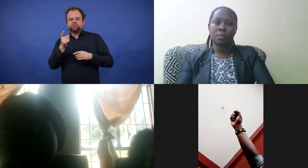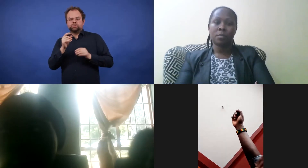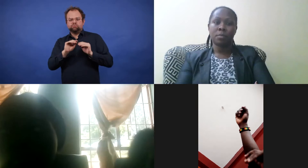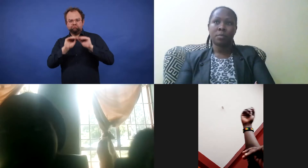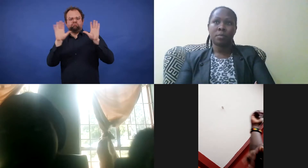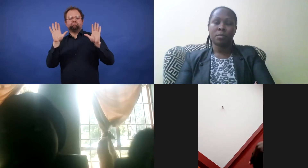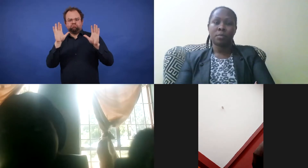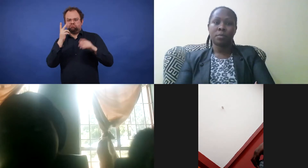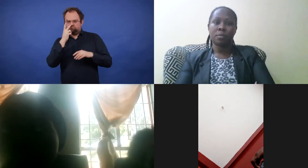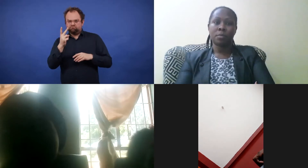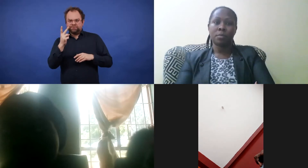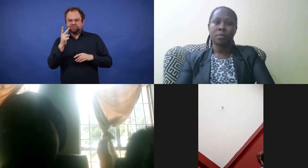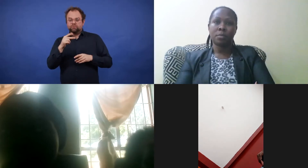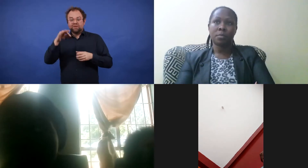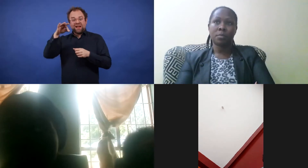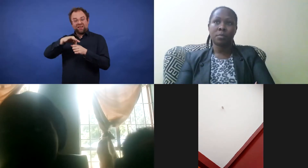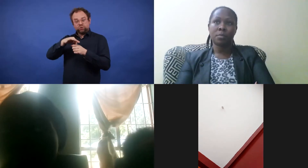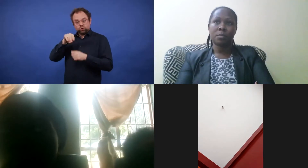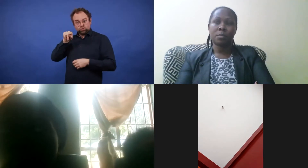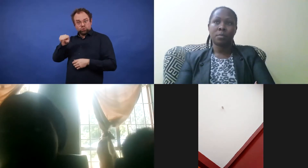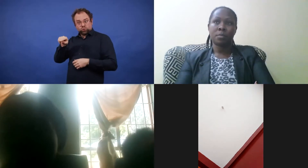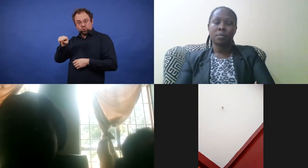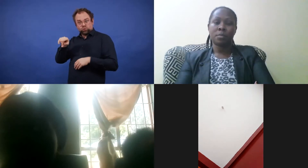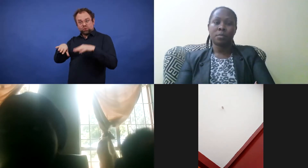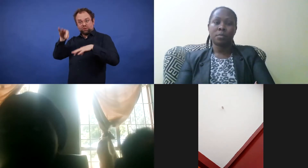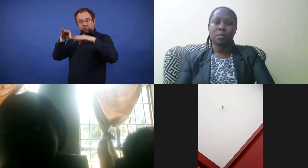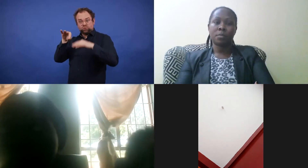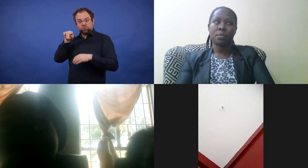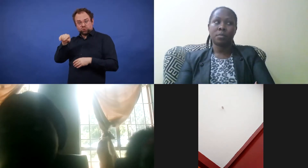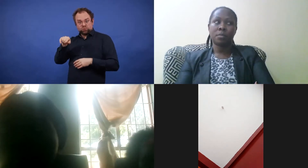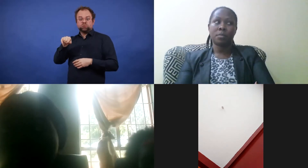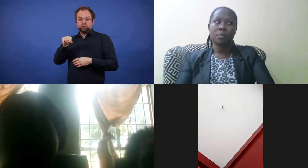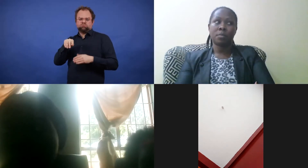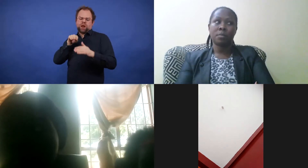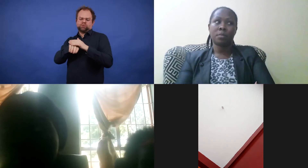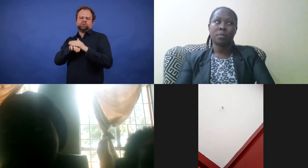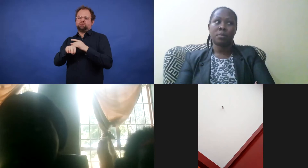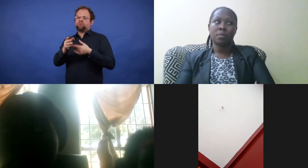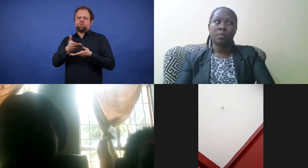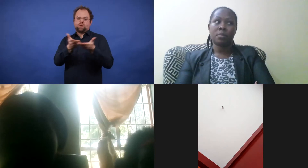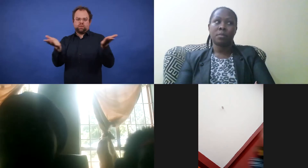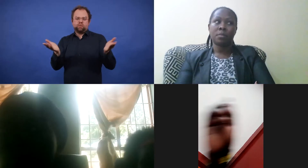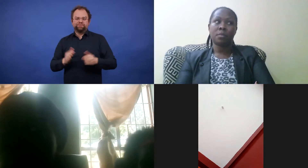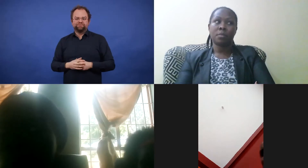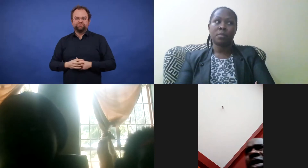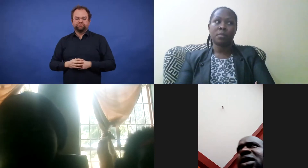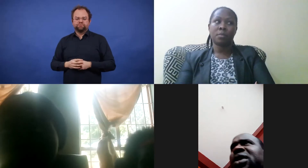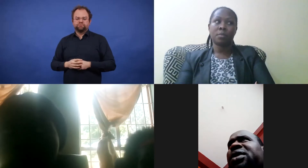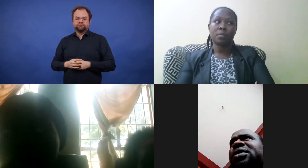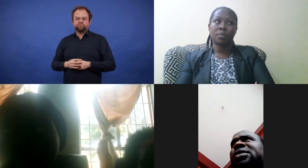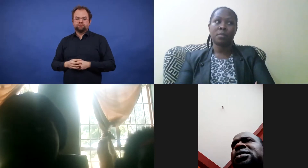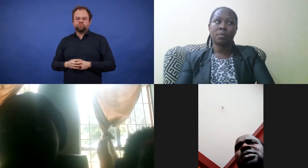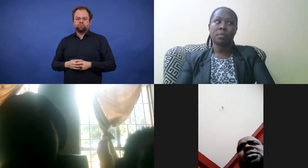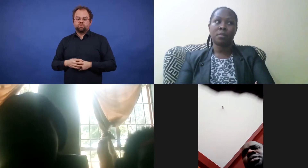has joined the meeting. to all people, particularly with those with disabilities, by making